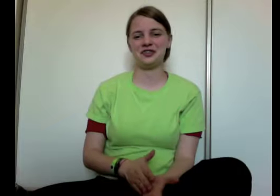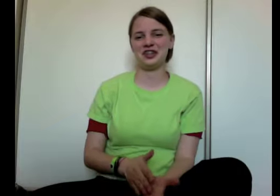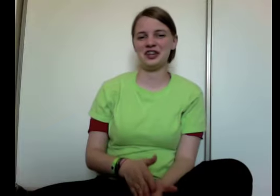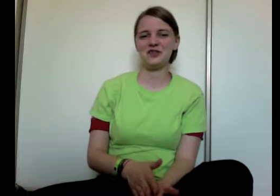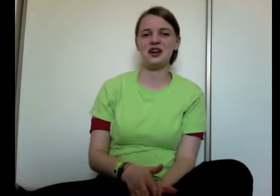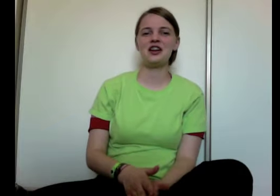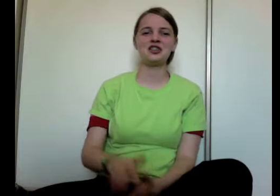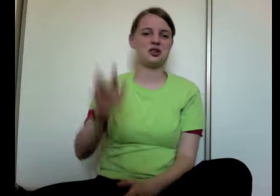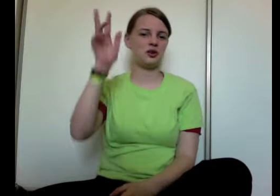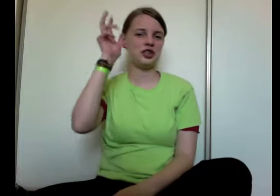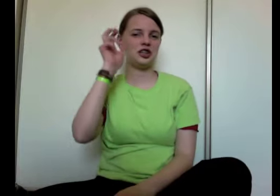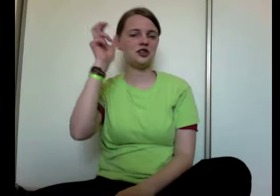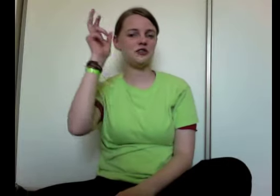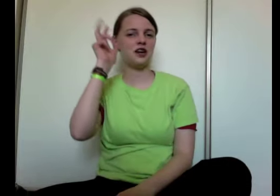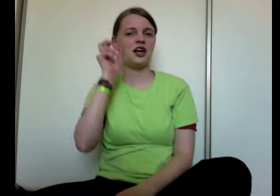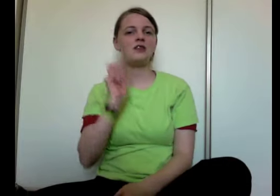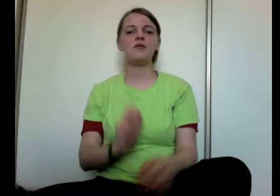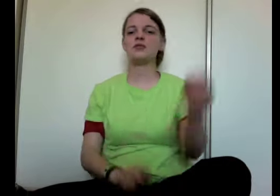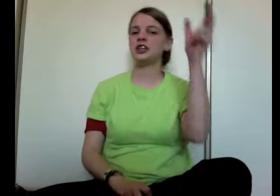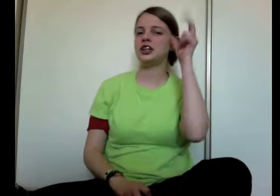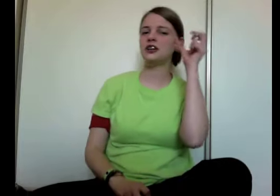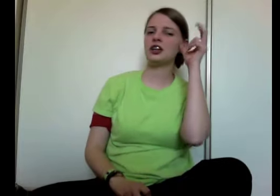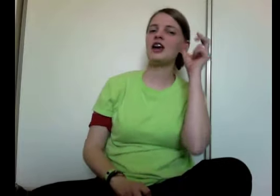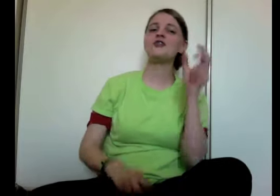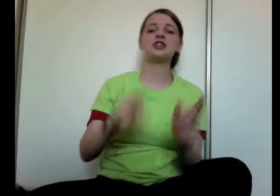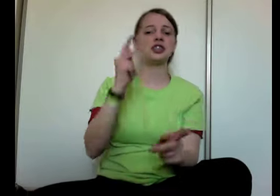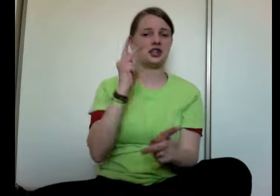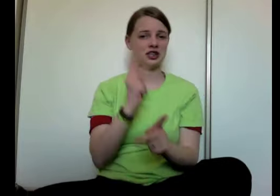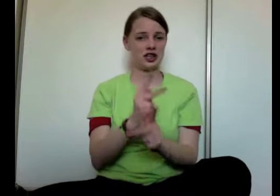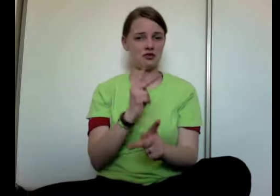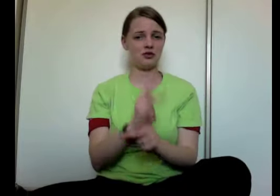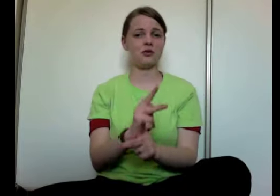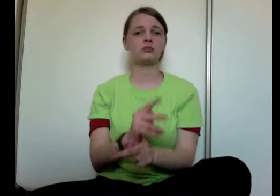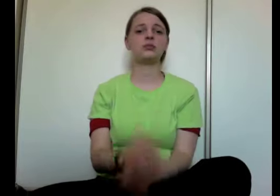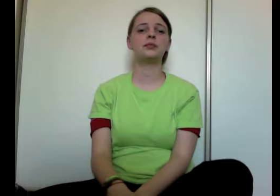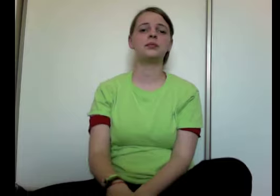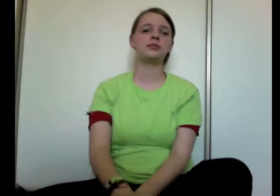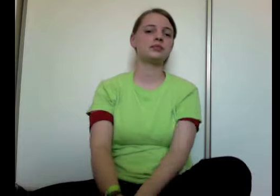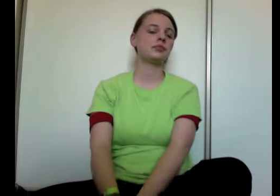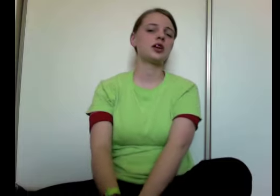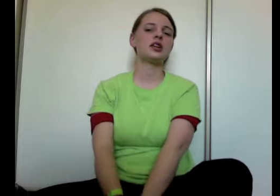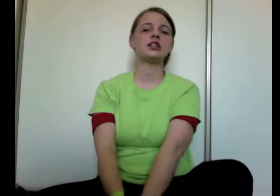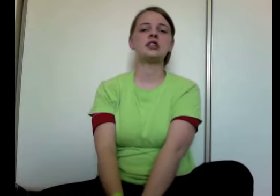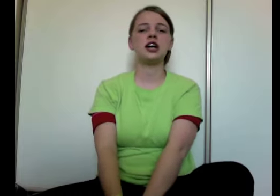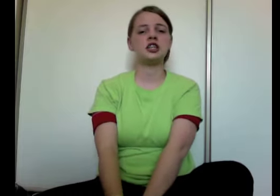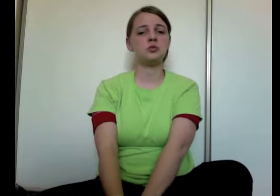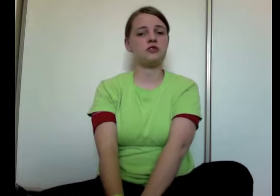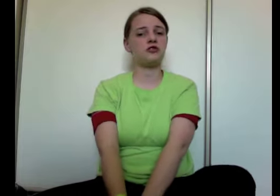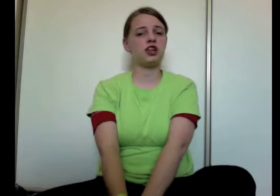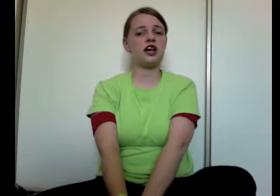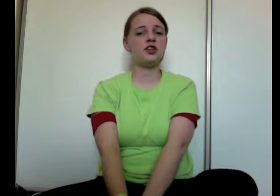I know. So hear right, hear left, careful. Next line is when flattery